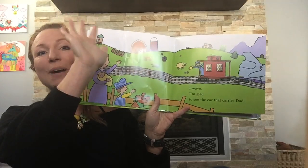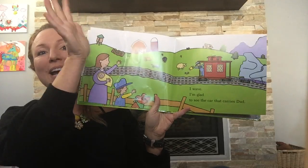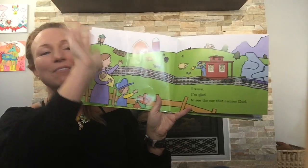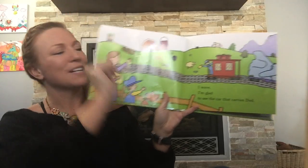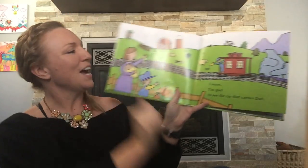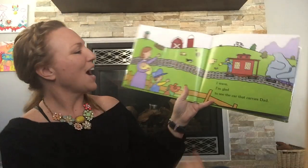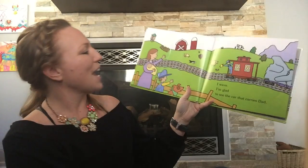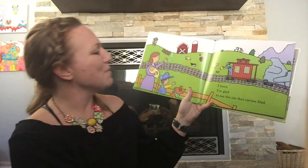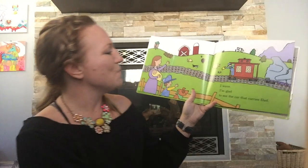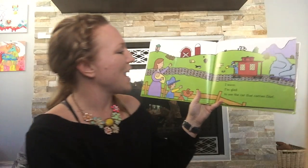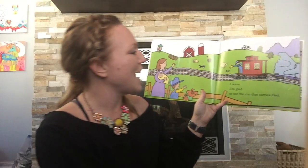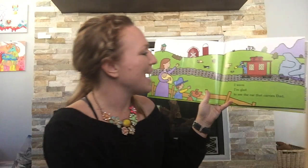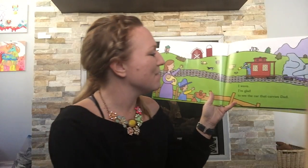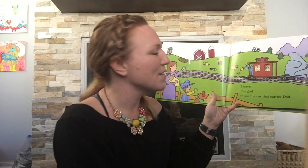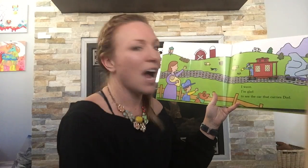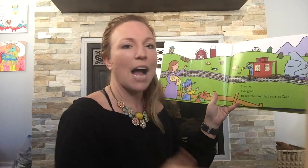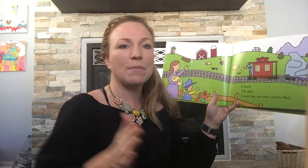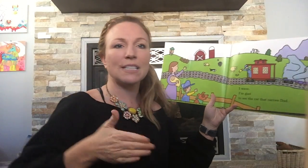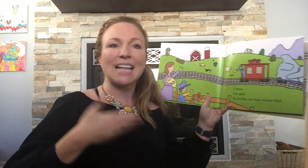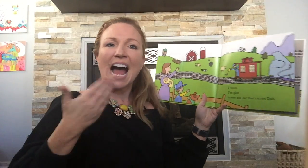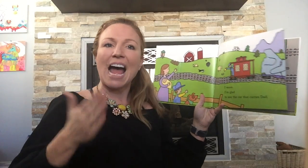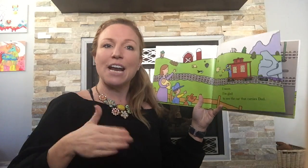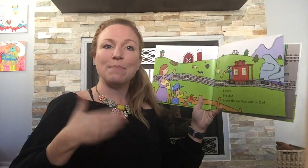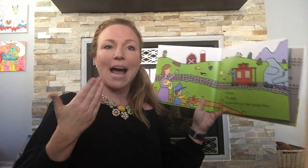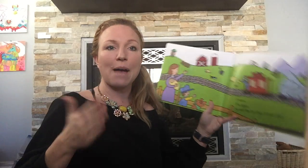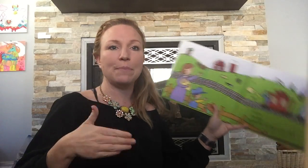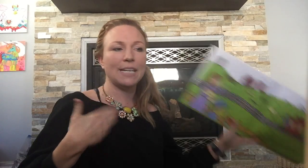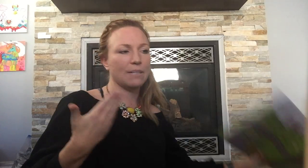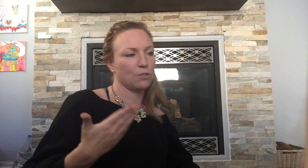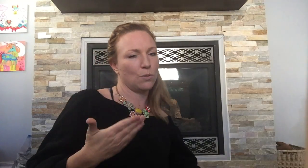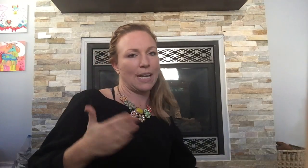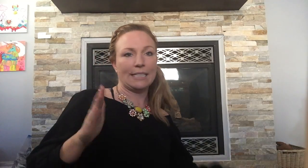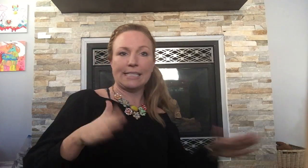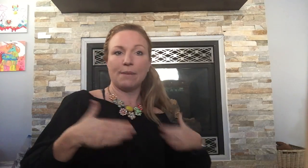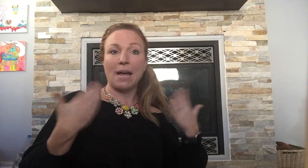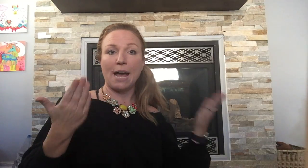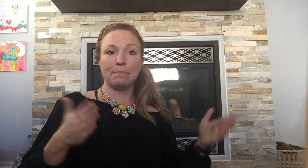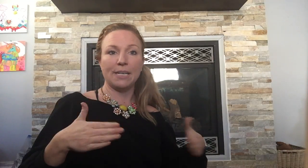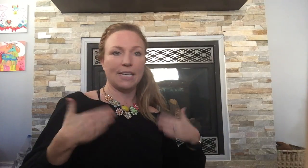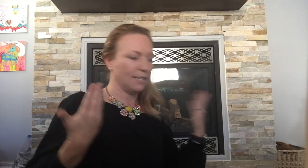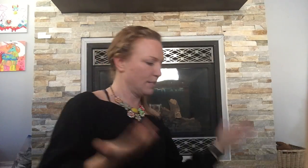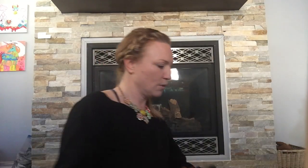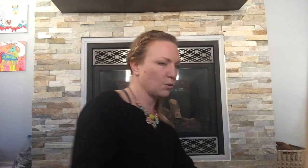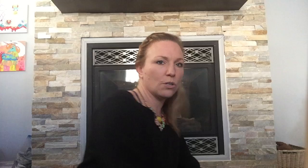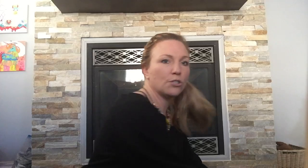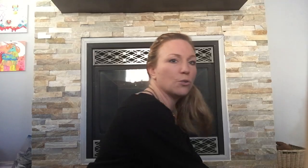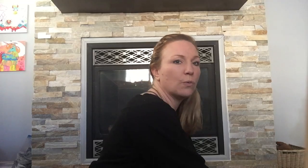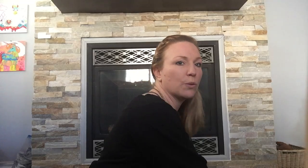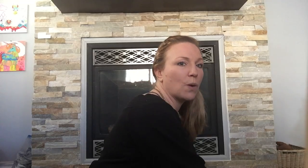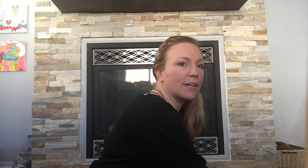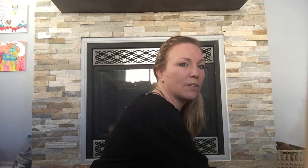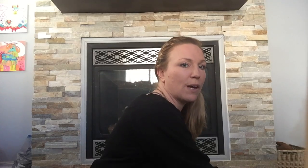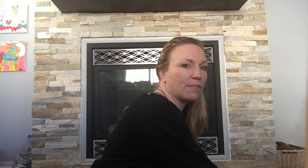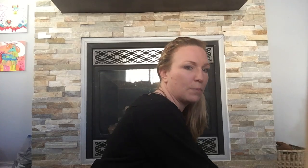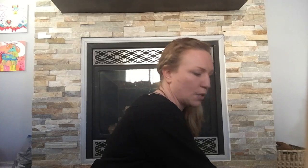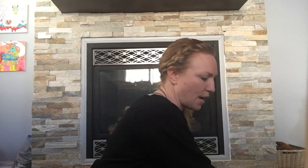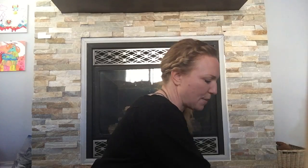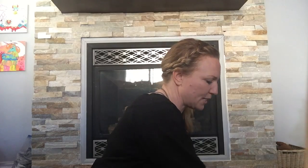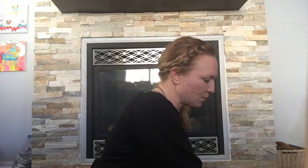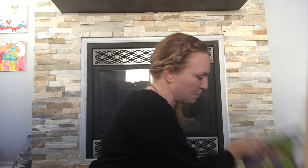Wave. I wave. I'm glad. I'm happy. Two hands. I'm happy. Well, you can do it with one if you had the book up. I'm